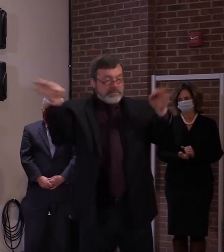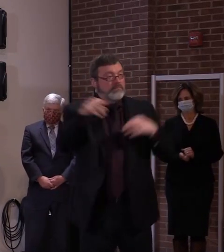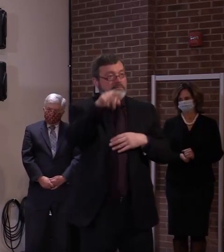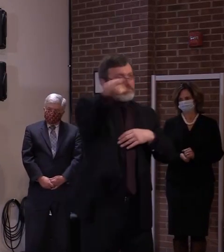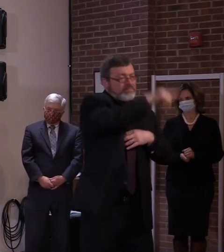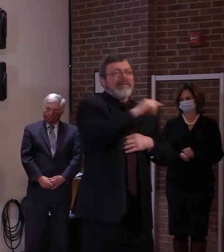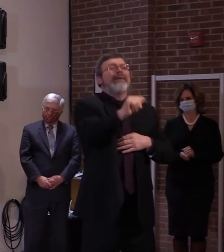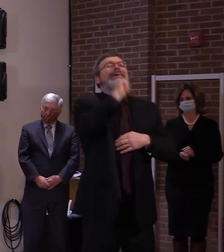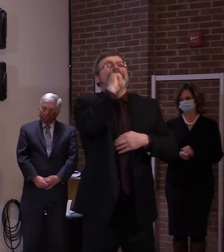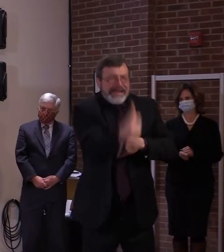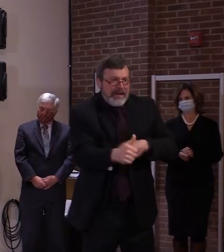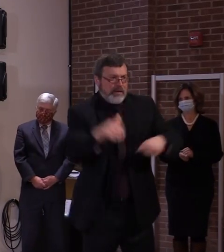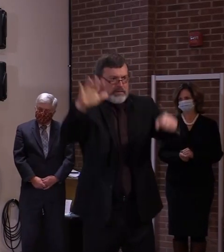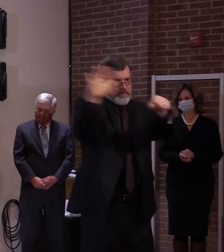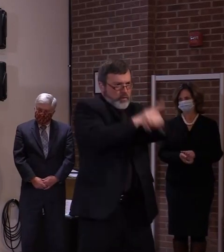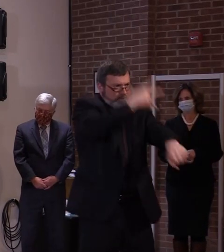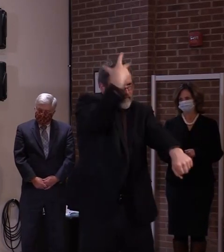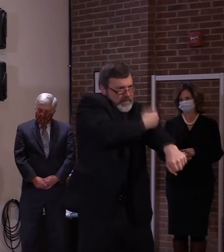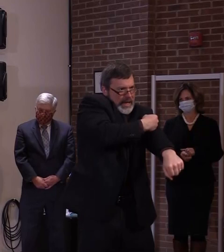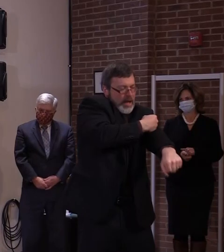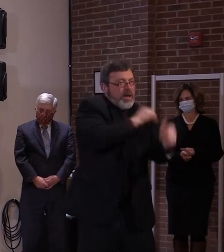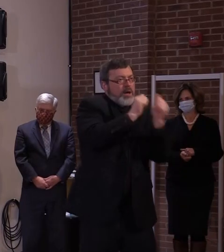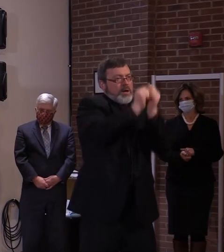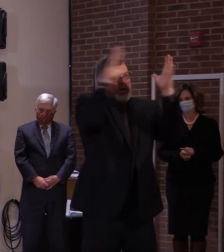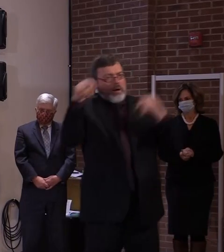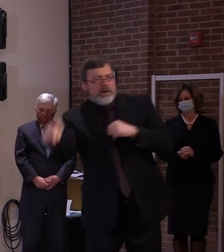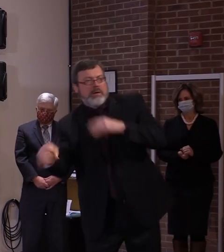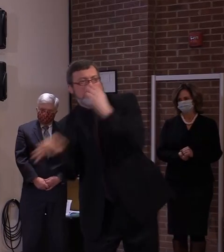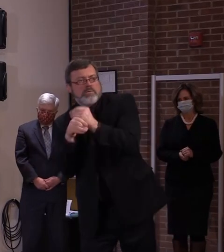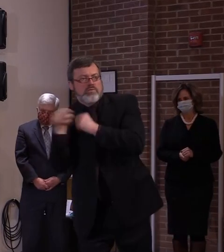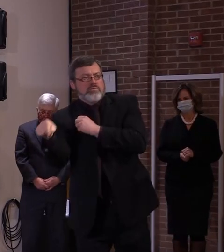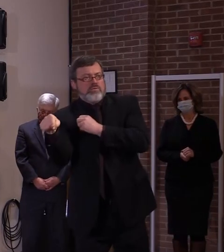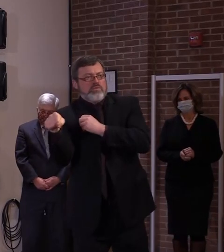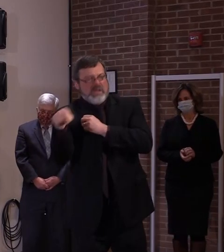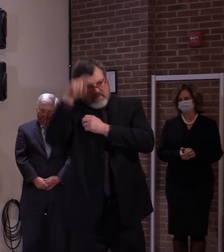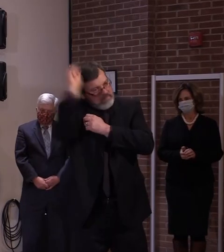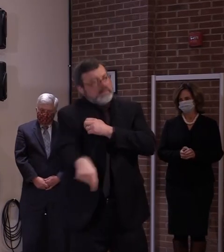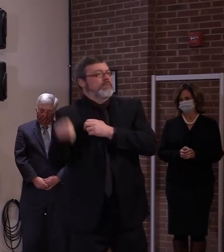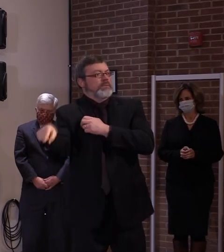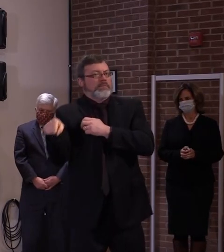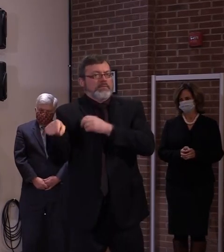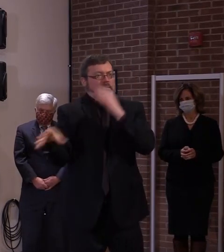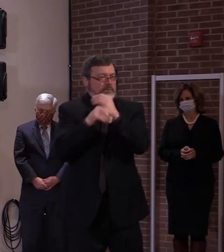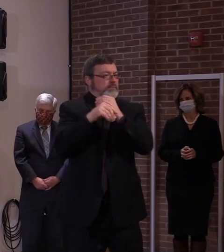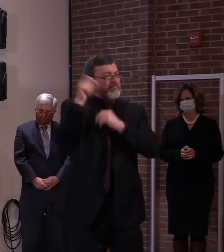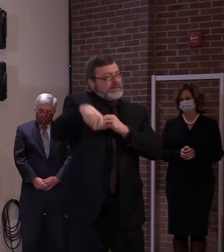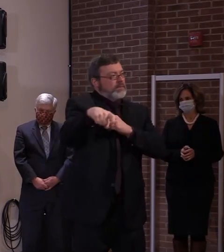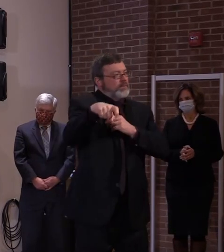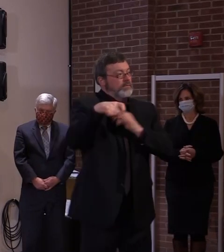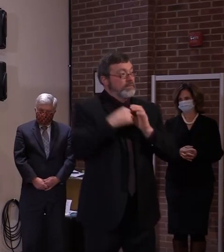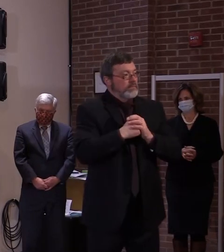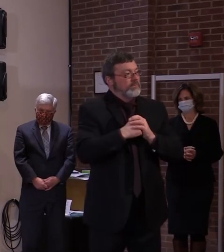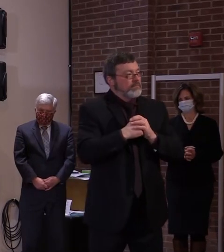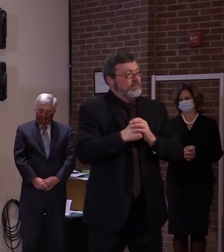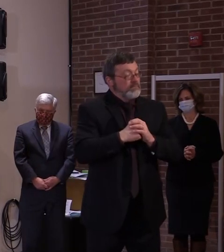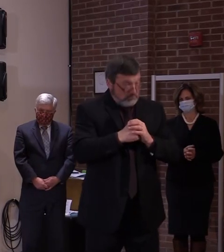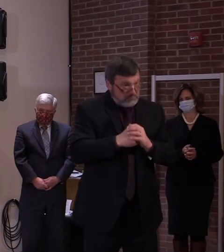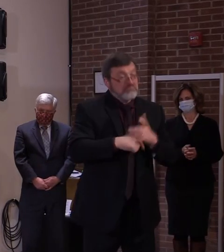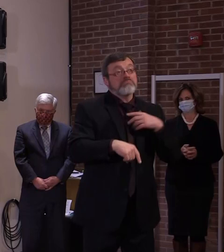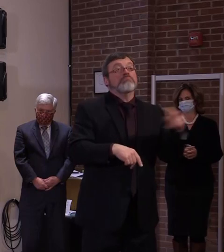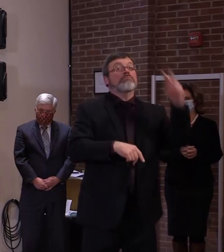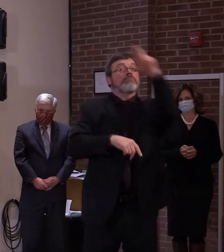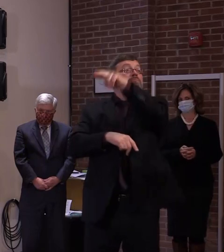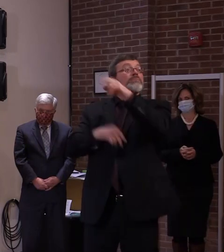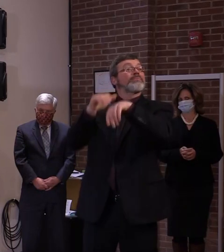shot. Now, new data from the United Kingdom shows, specifically for the Pfizer